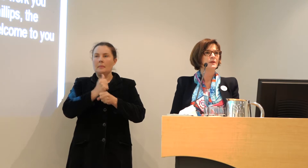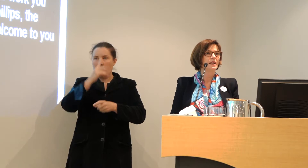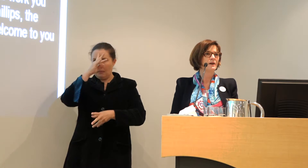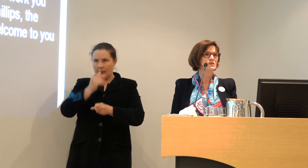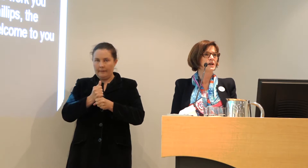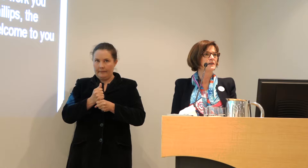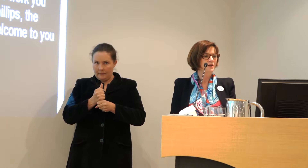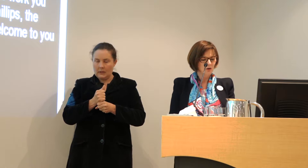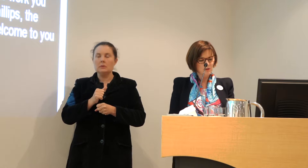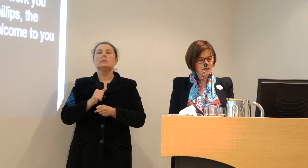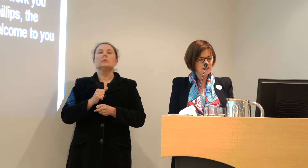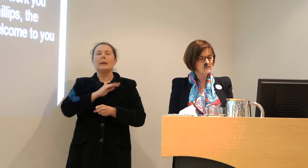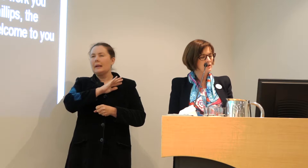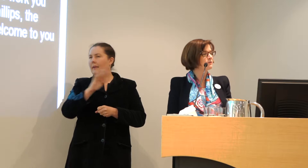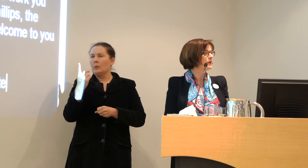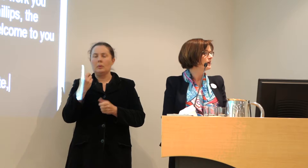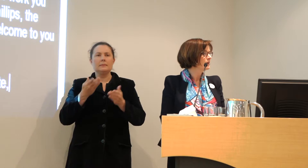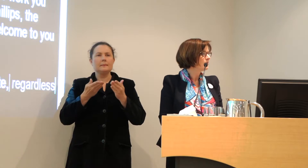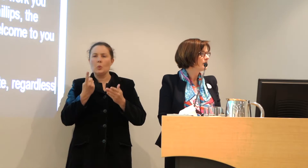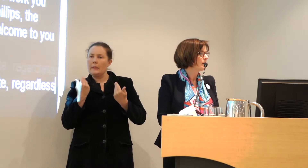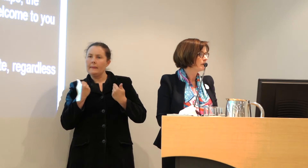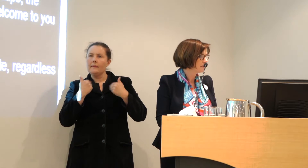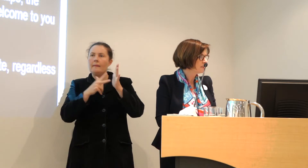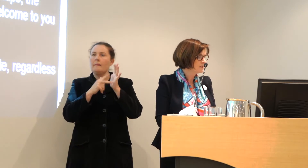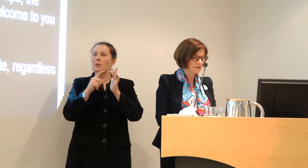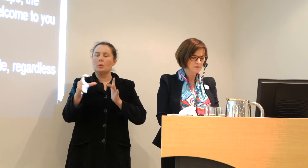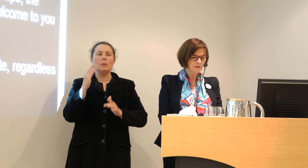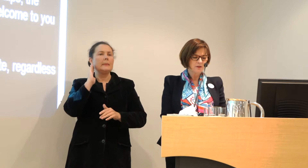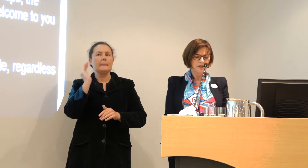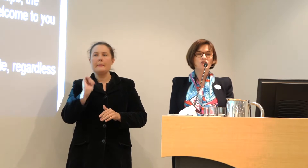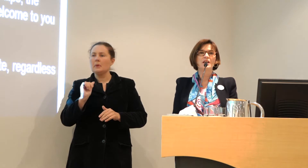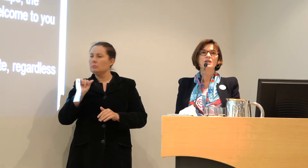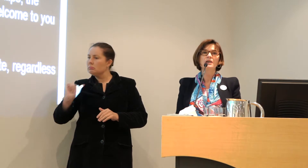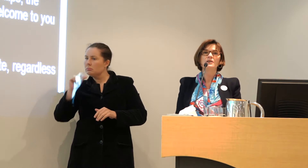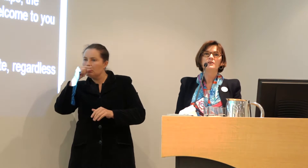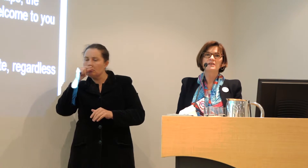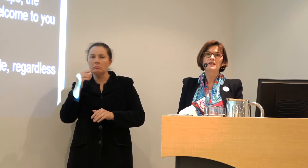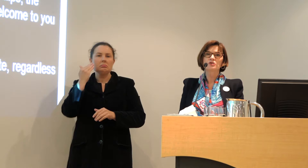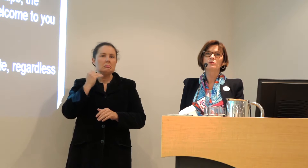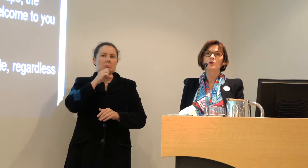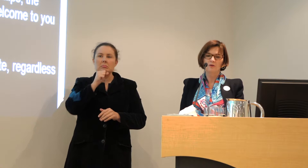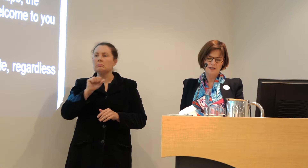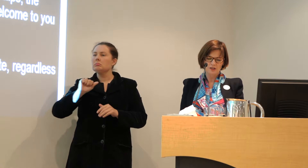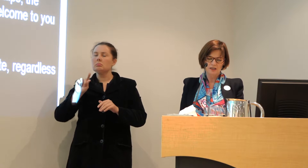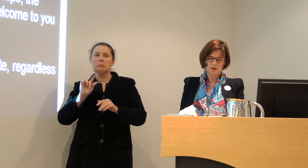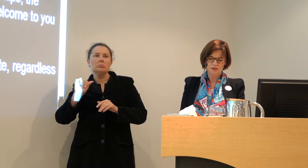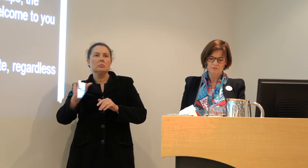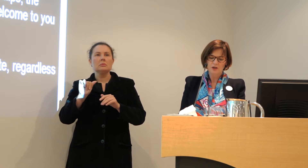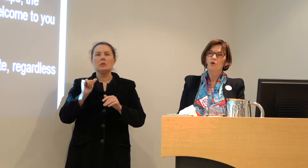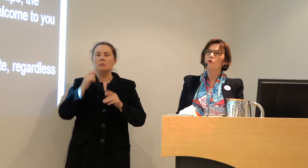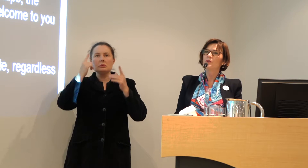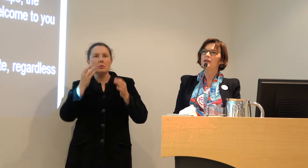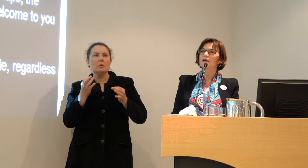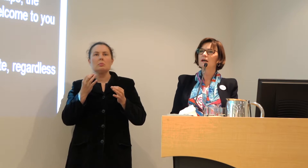everybody in our state, regardless of their abilities, their gender, their sexual